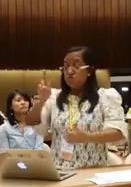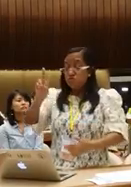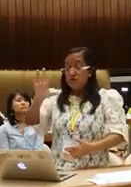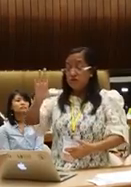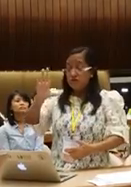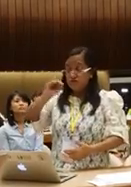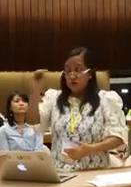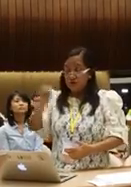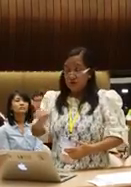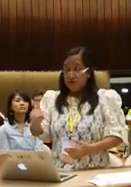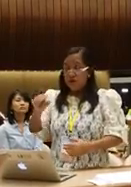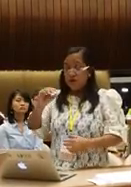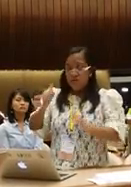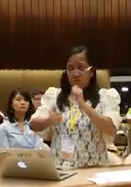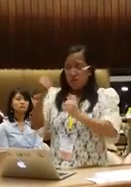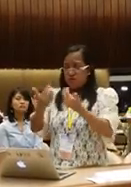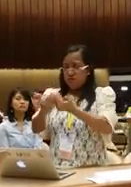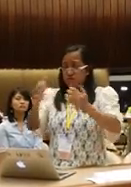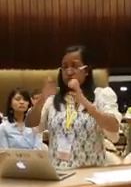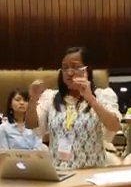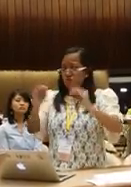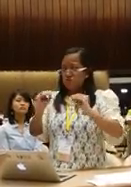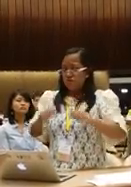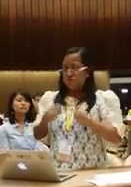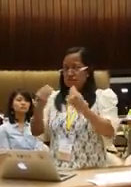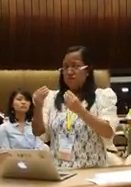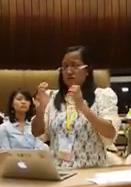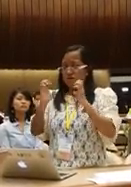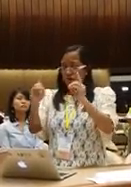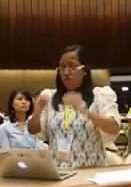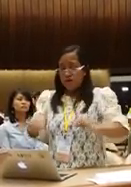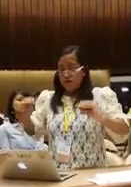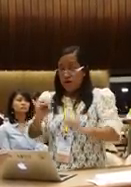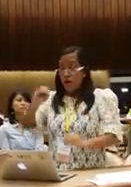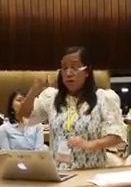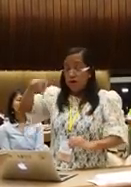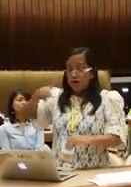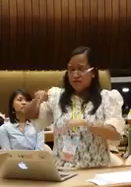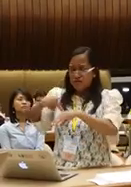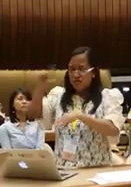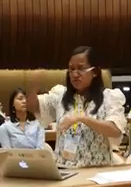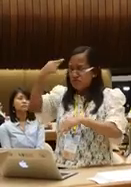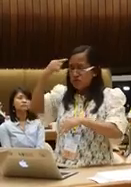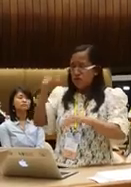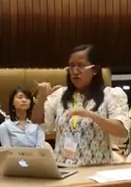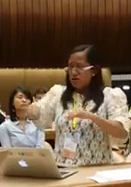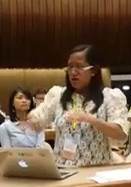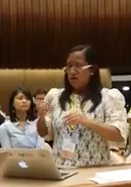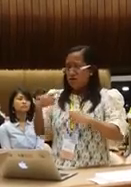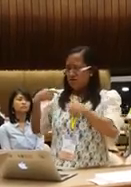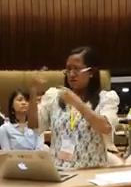The public school system reaches only 2.5% of girls with disabilities, mostly in segregated